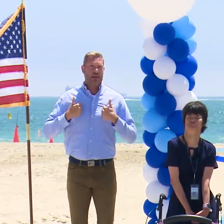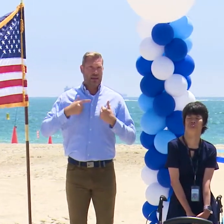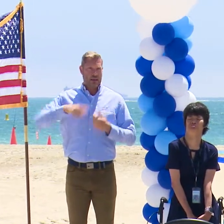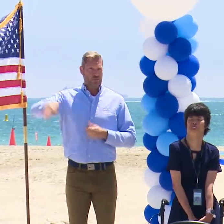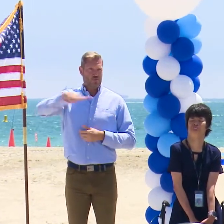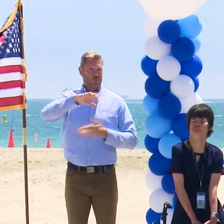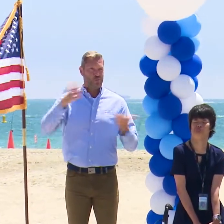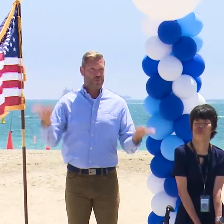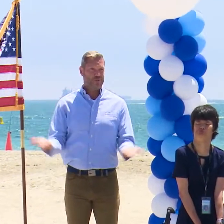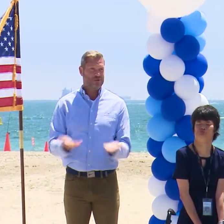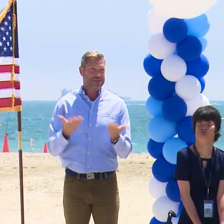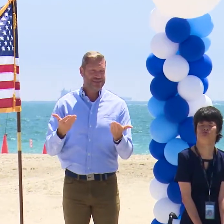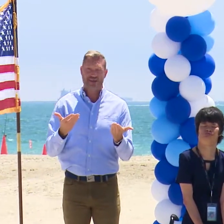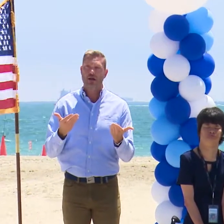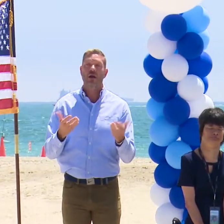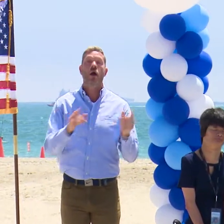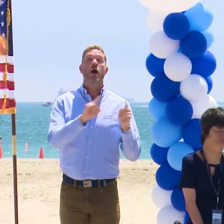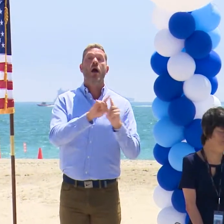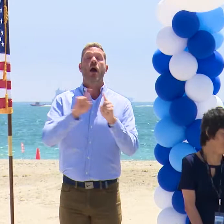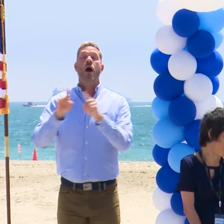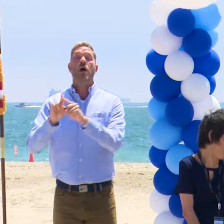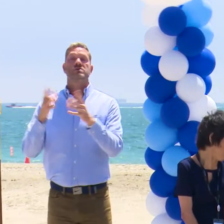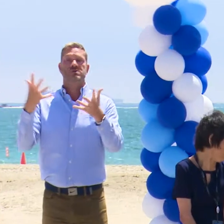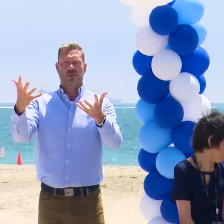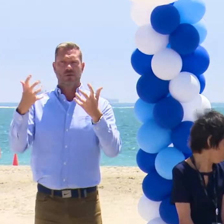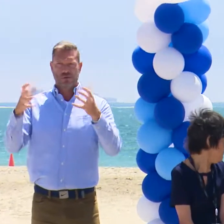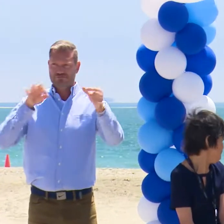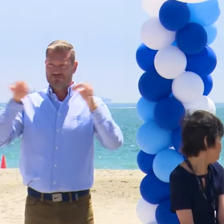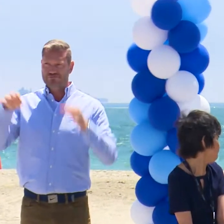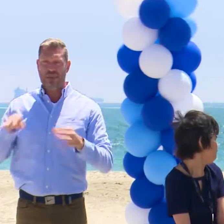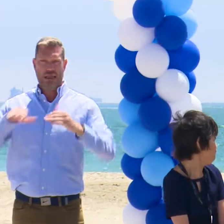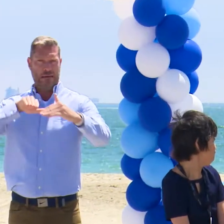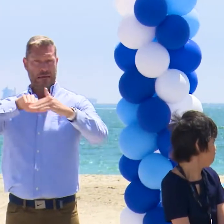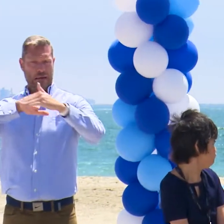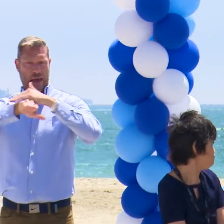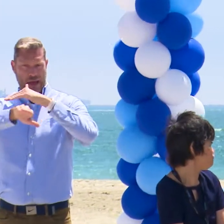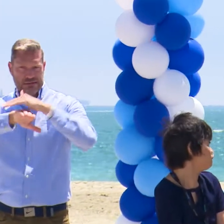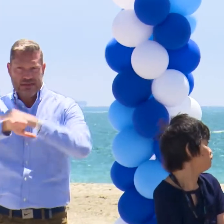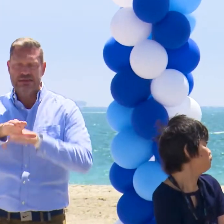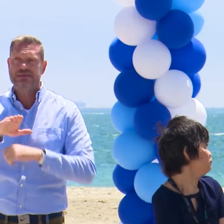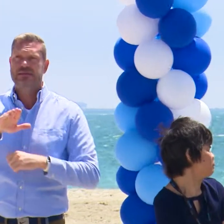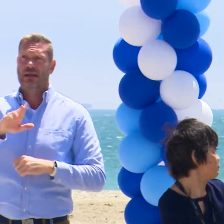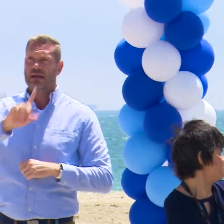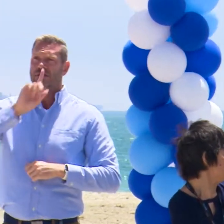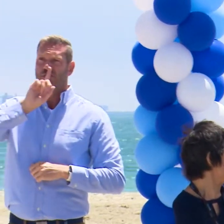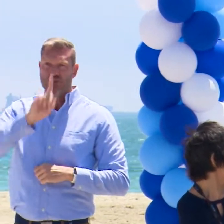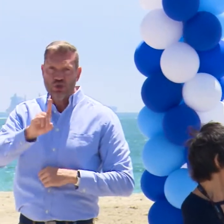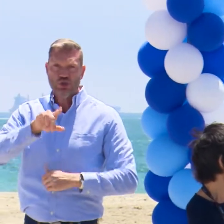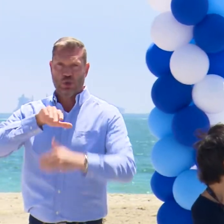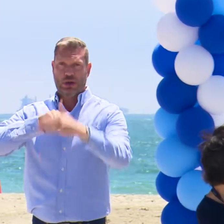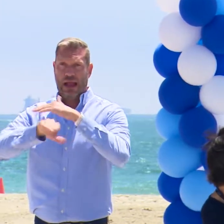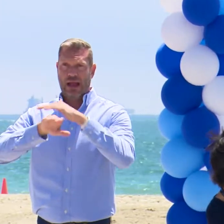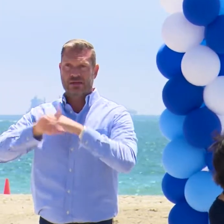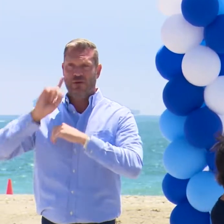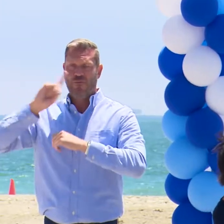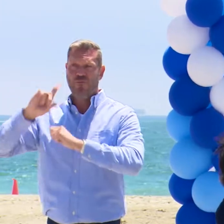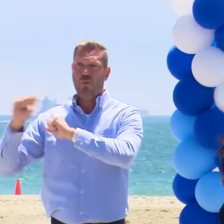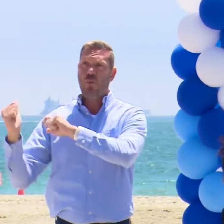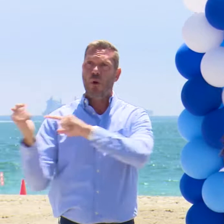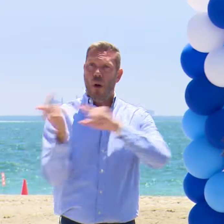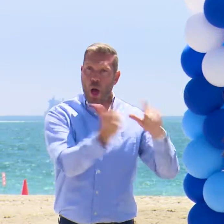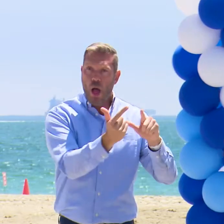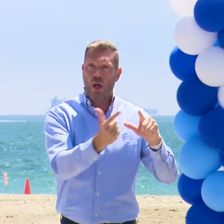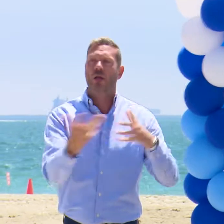also just say that accessibility and making sure that we have access for everyone, that we're inclusive